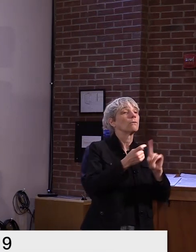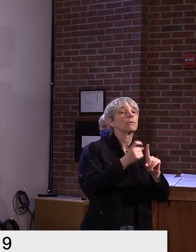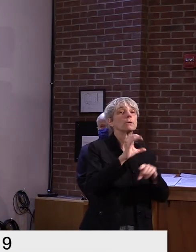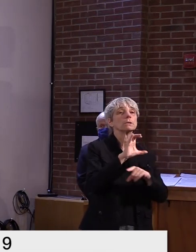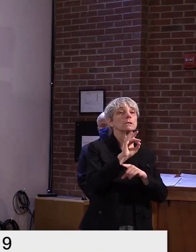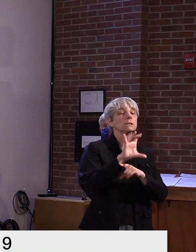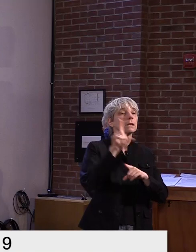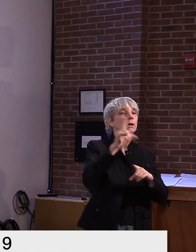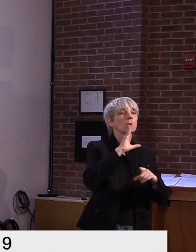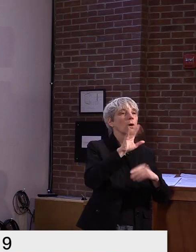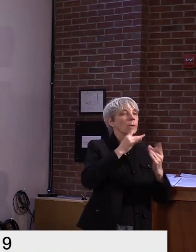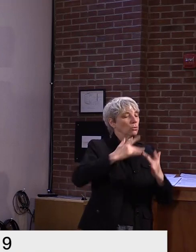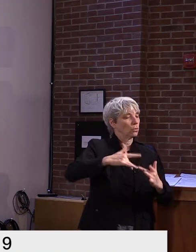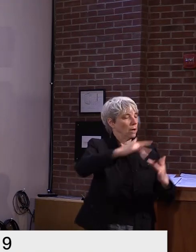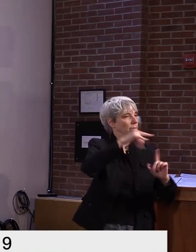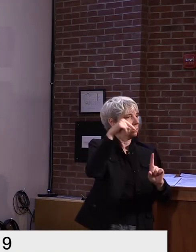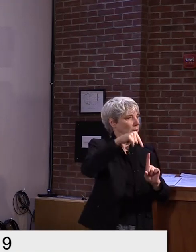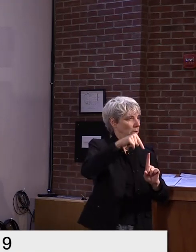essentially